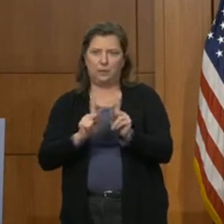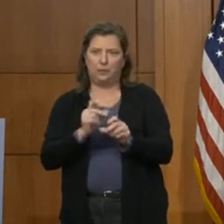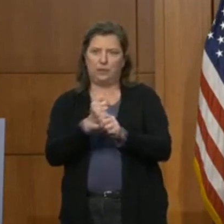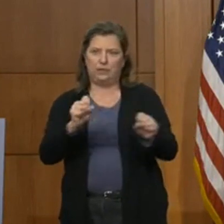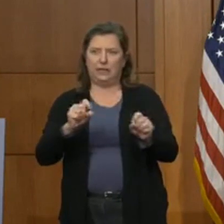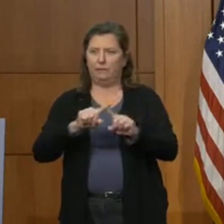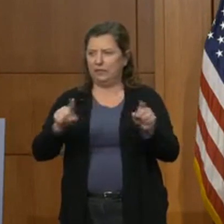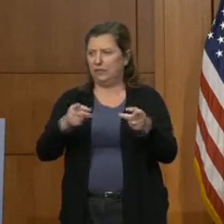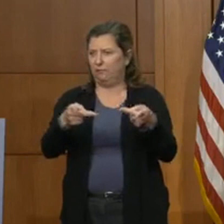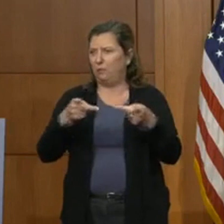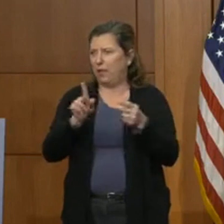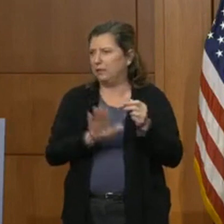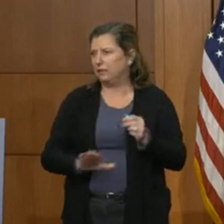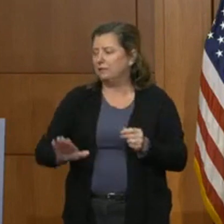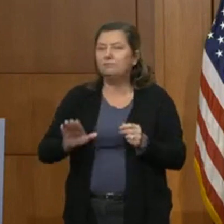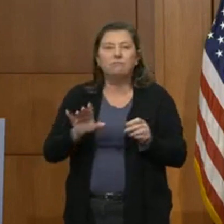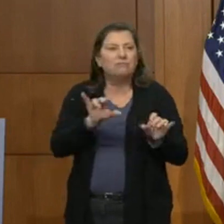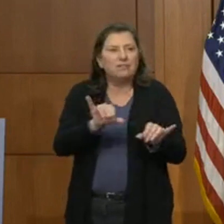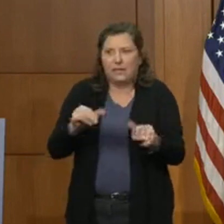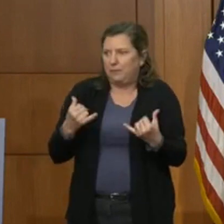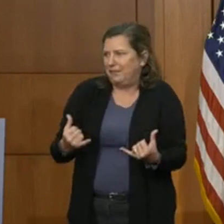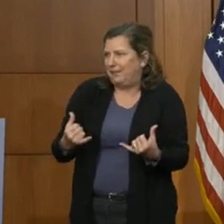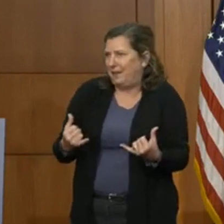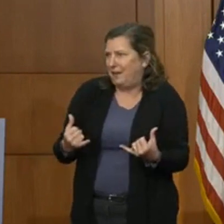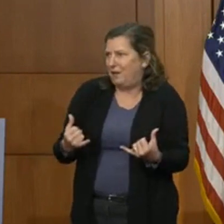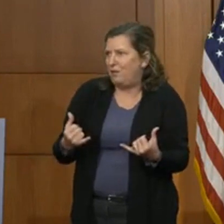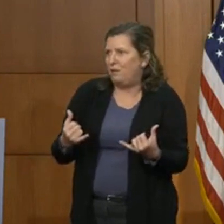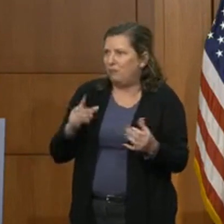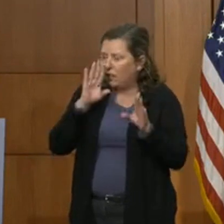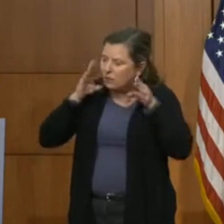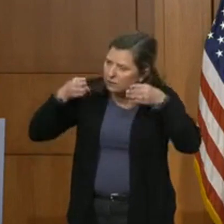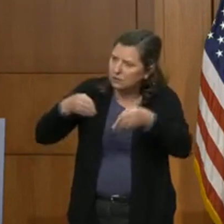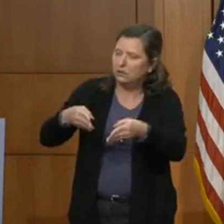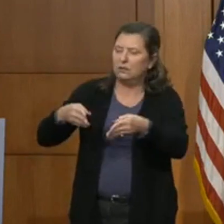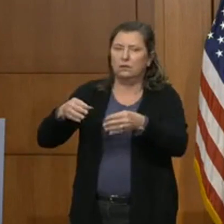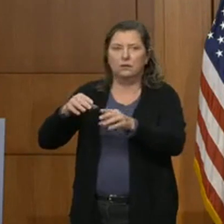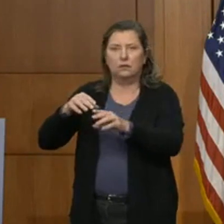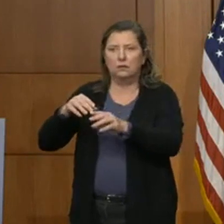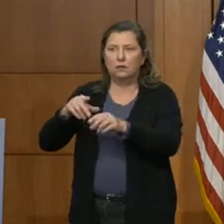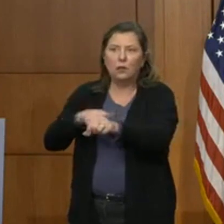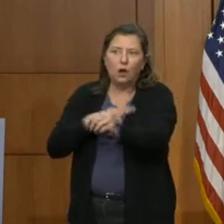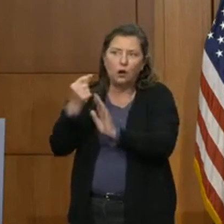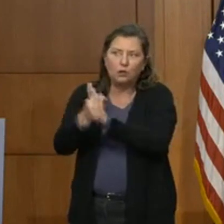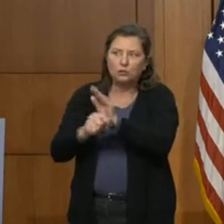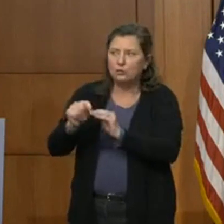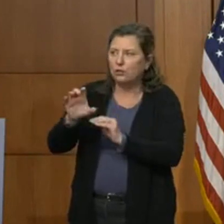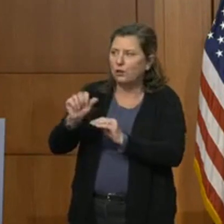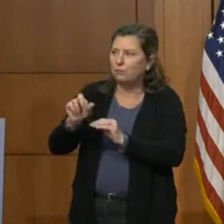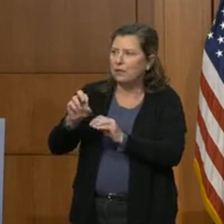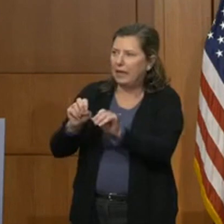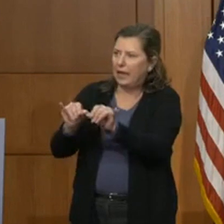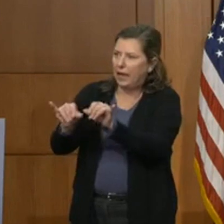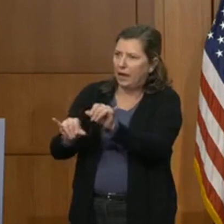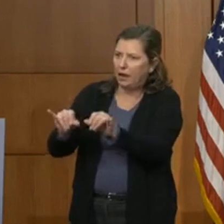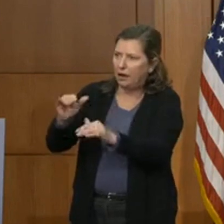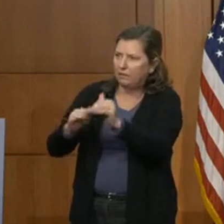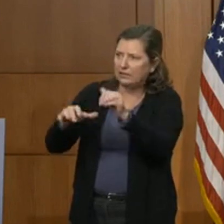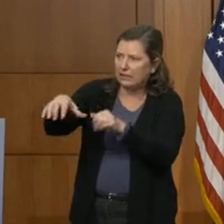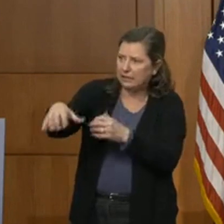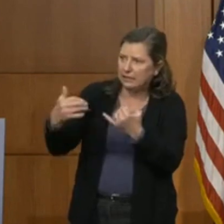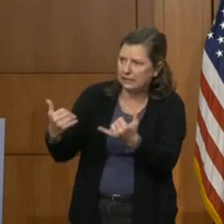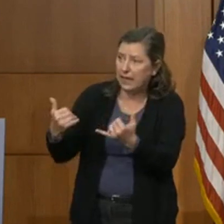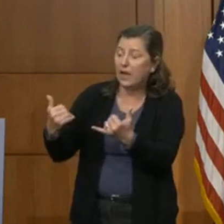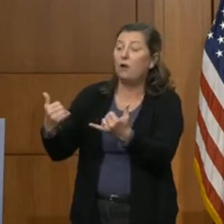different places around, just like we're doing, for example, and really focusing in on long-term care facilities. Now, there may be